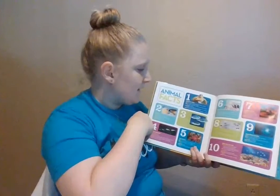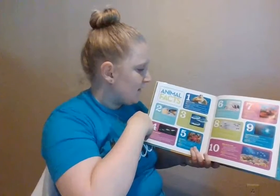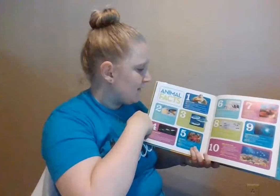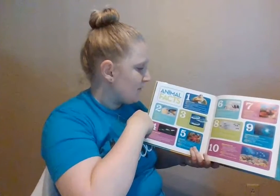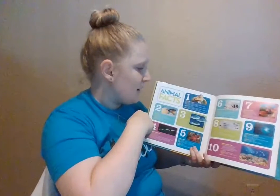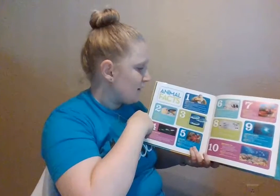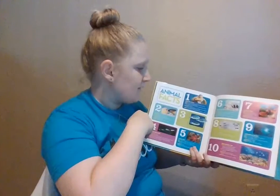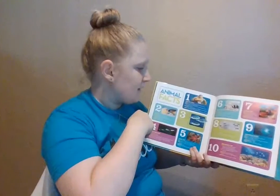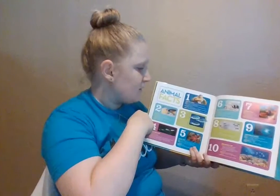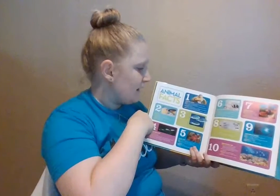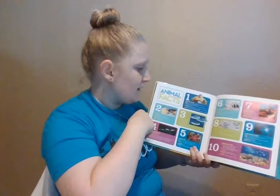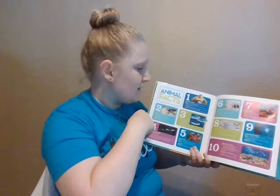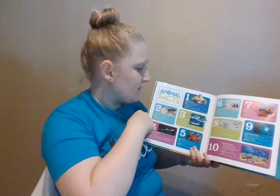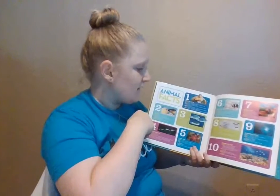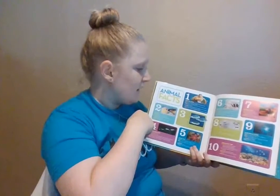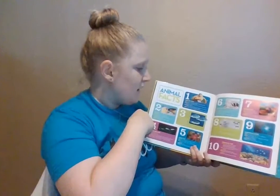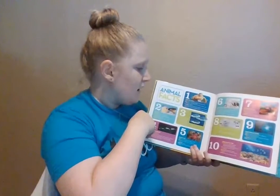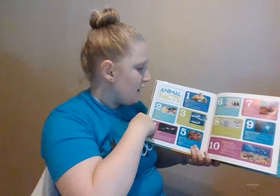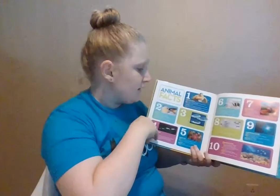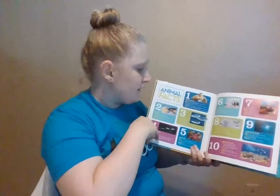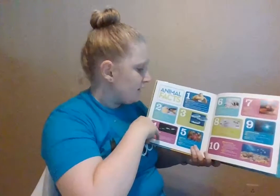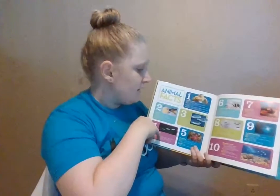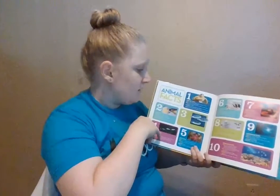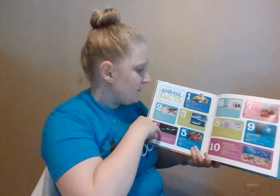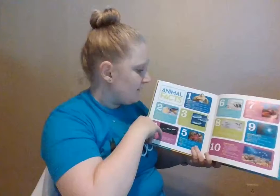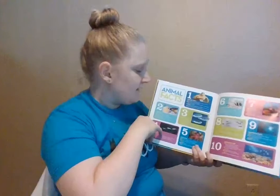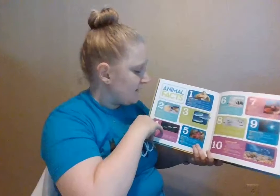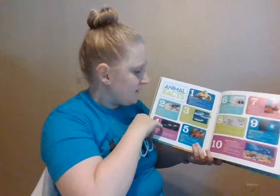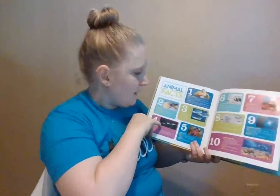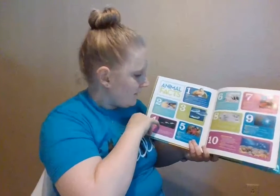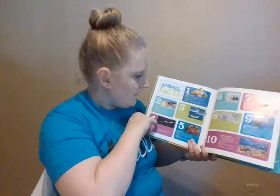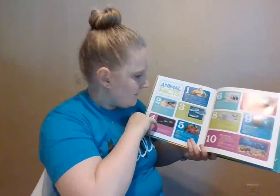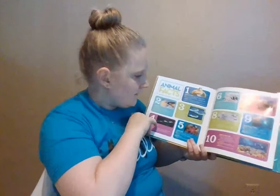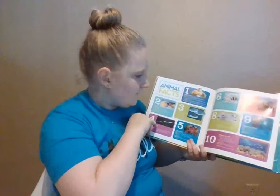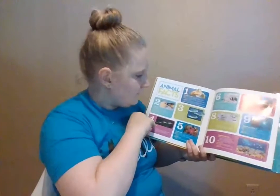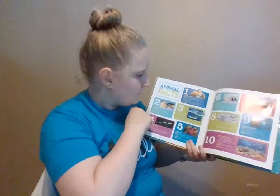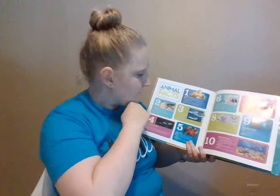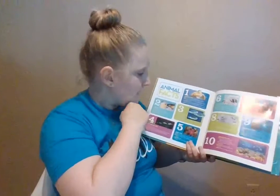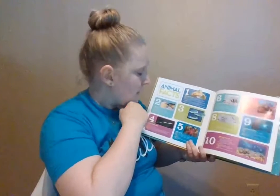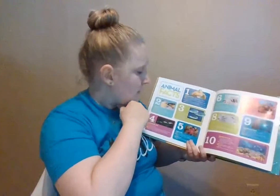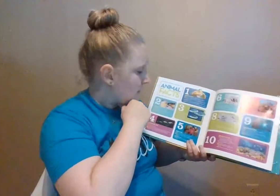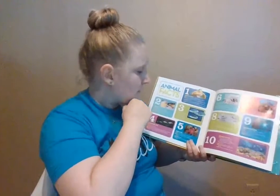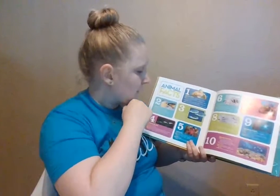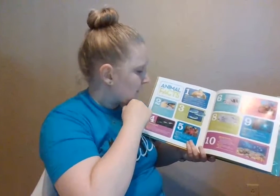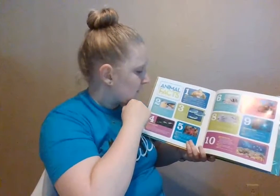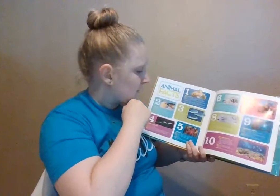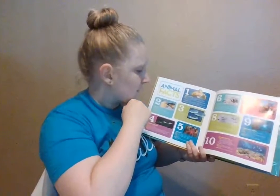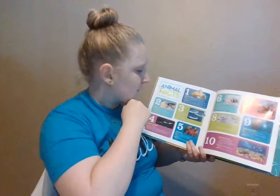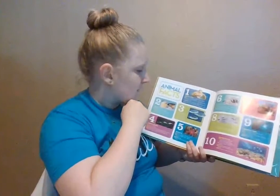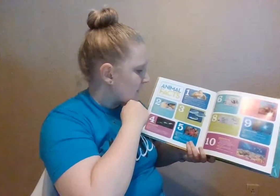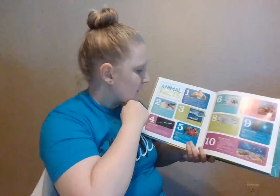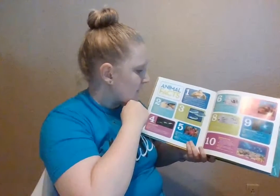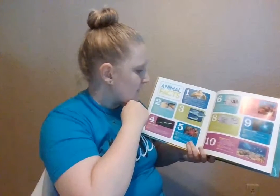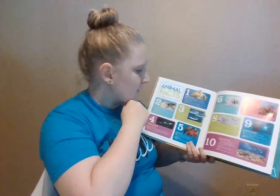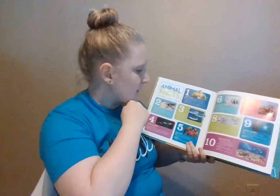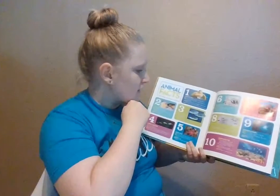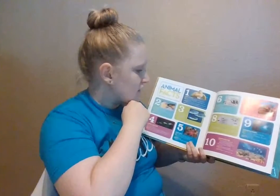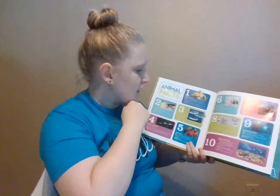other small sea dwellers. Adults eat mostly seagrasses. Predators. For adults, large